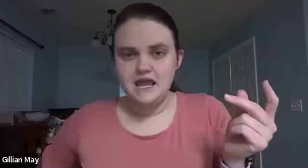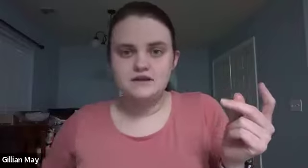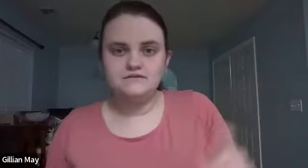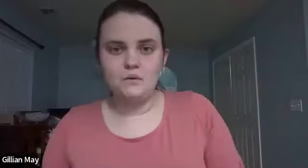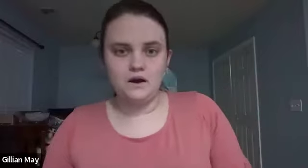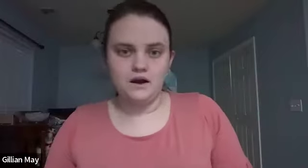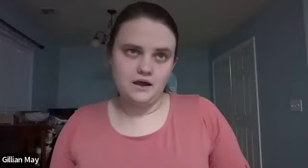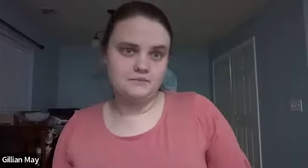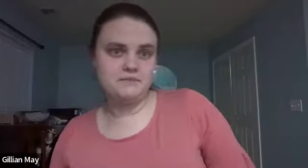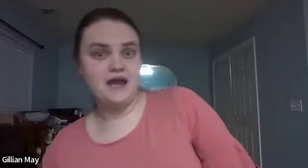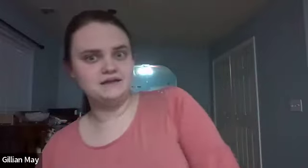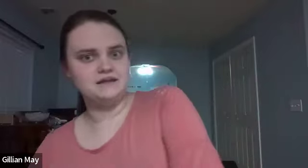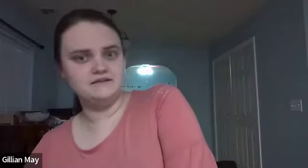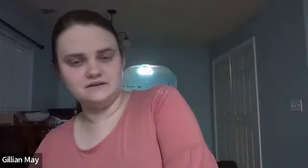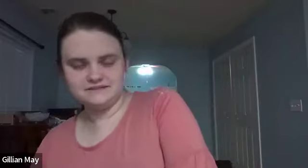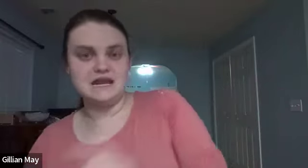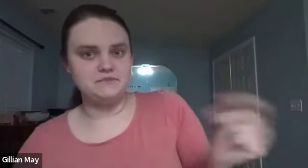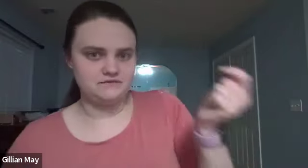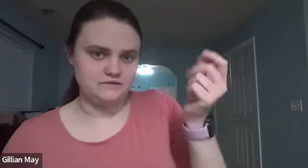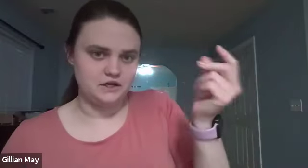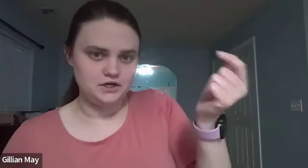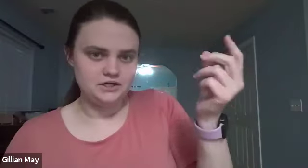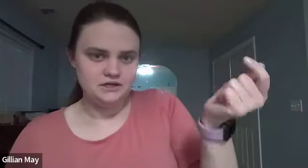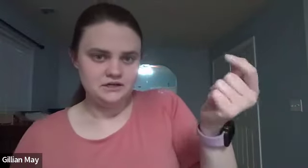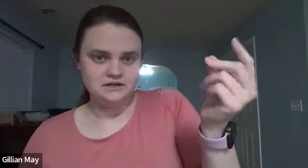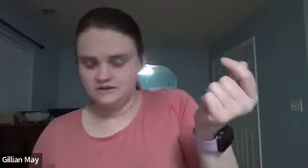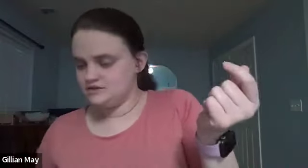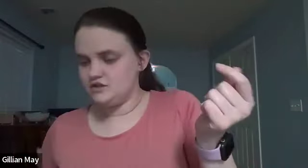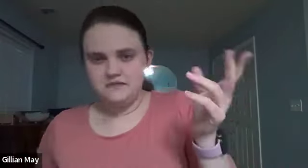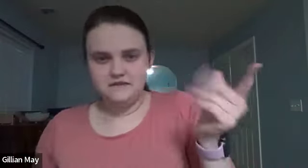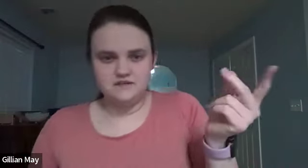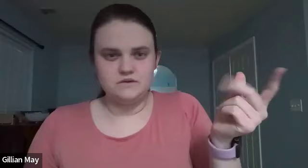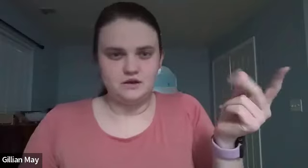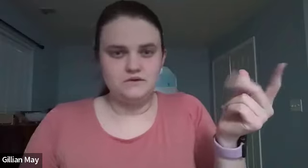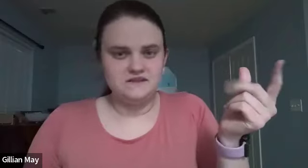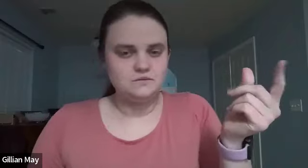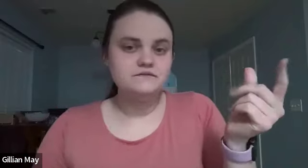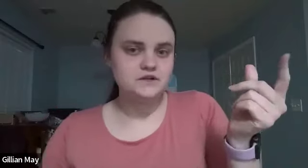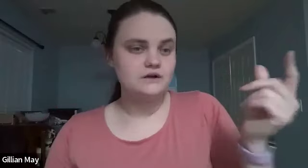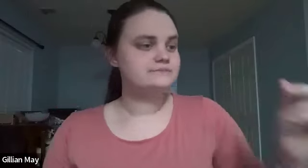shorthand for the patting and the snapping of your finger. So I think that's where they go with this one for dog.